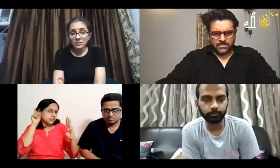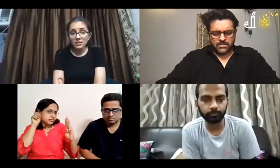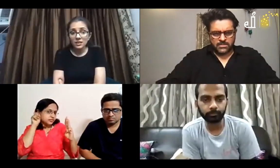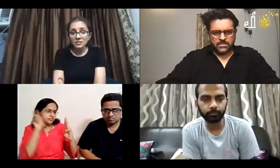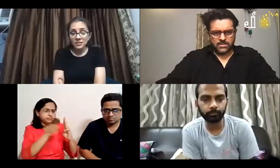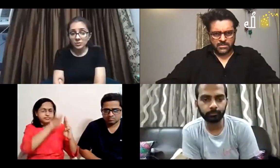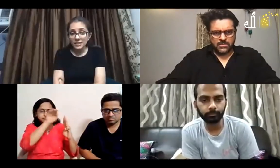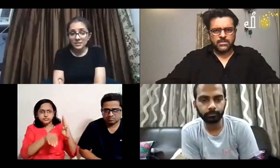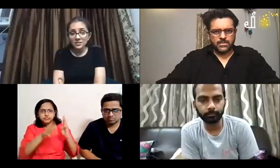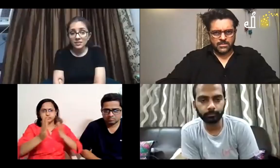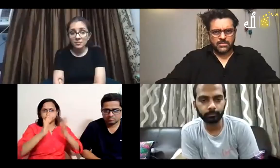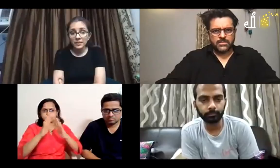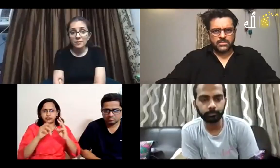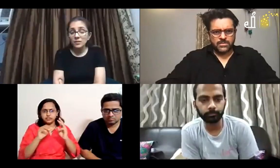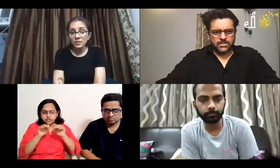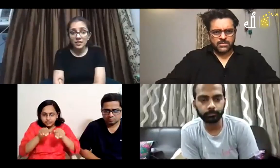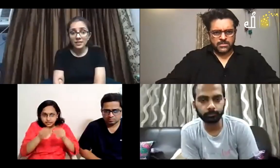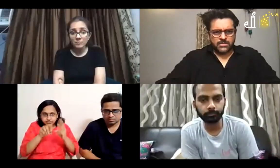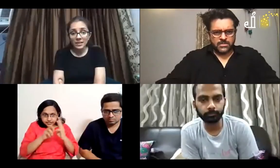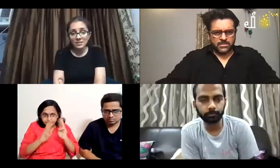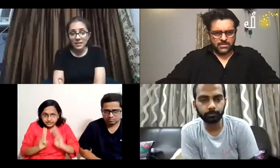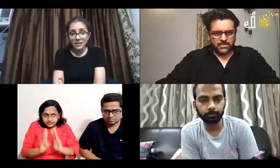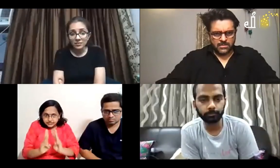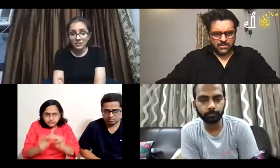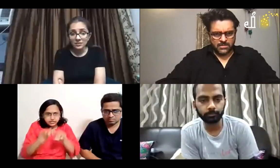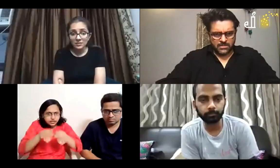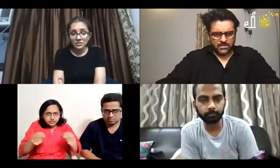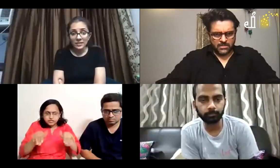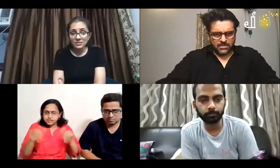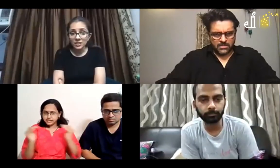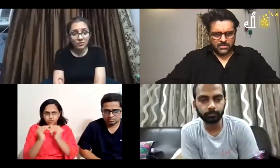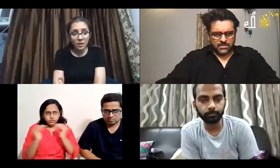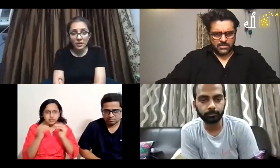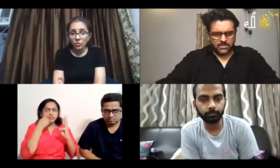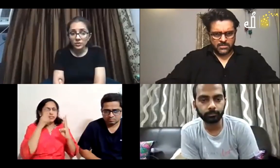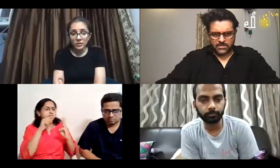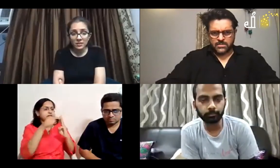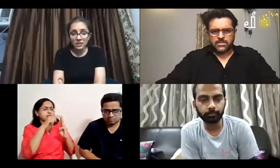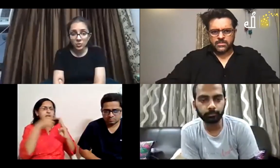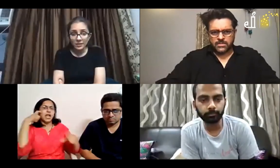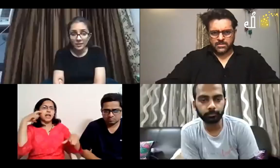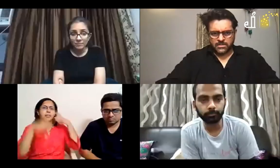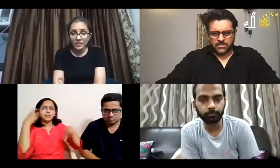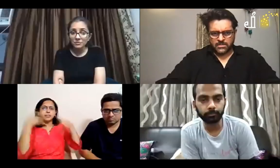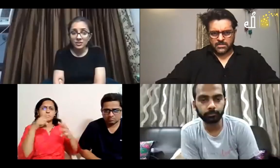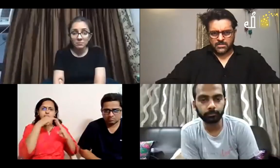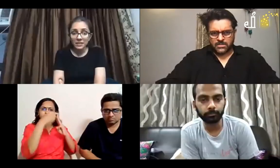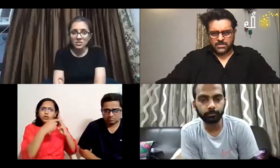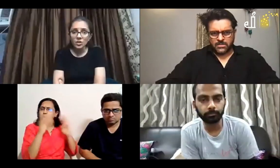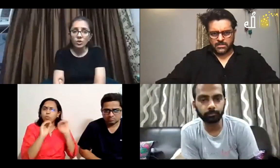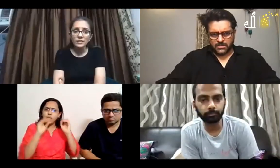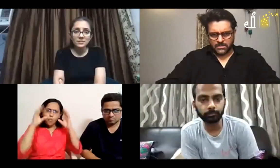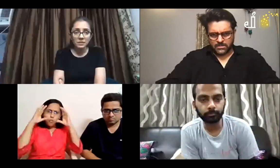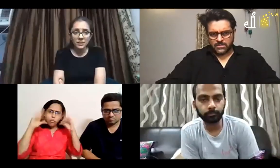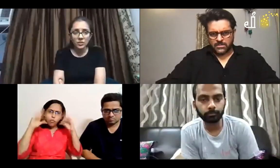implant. The other one gets a hearing aid, and the signer. Right? Three of them are going together equally. They have hearing parents.